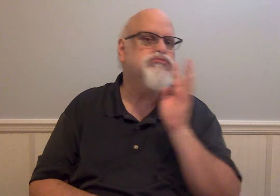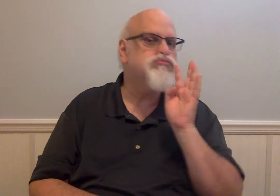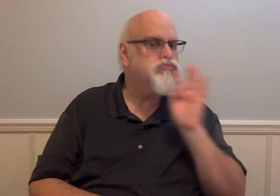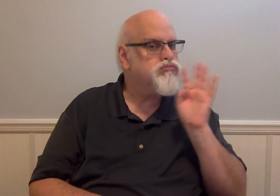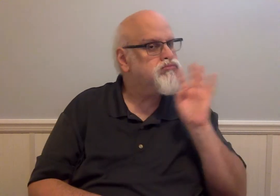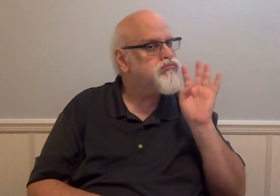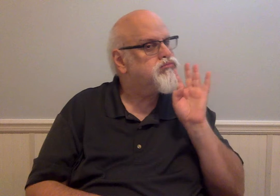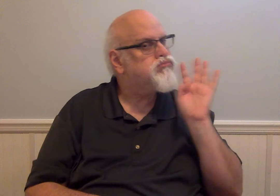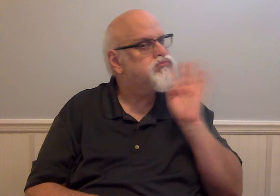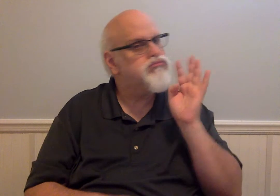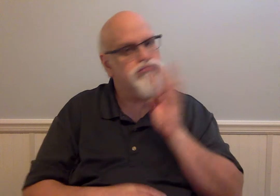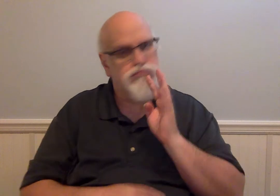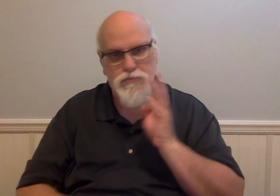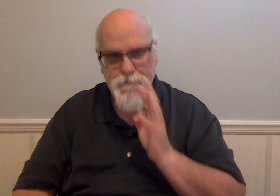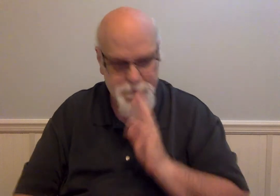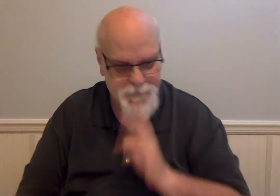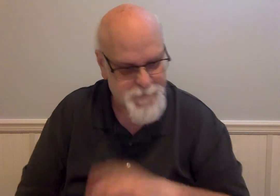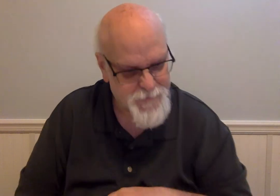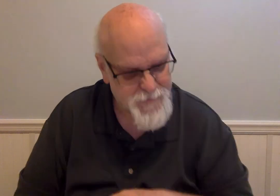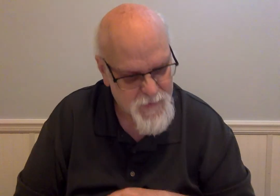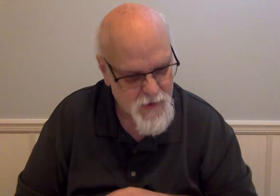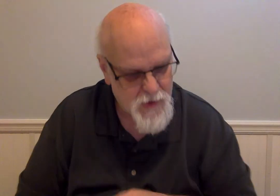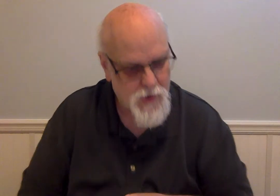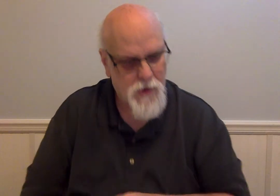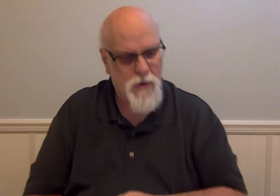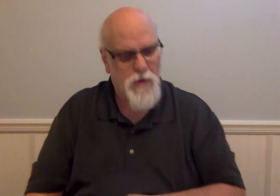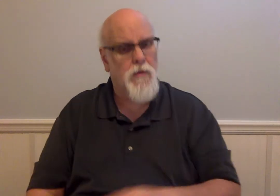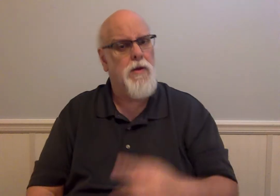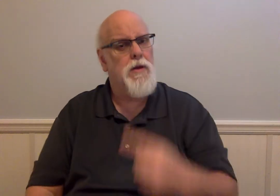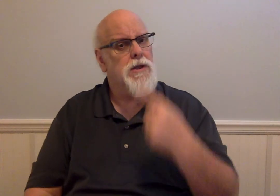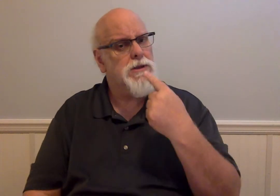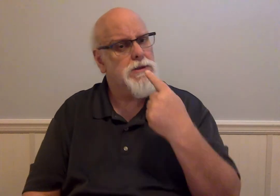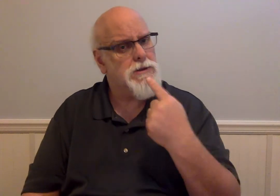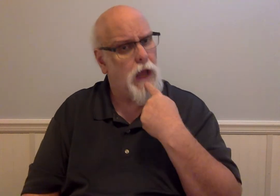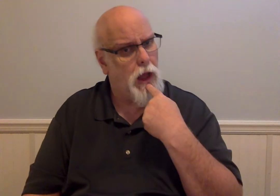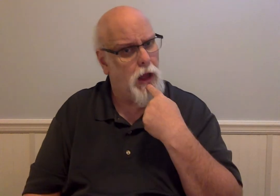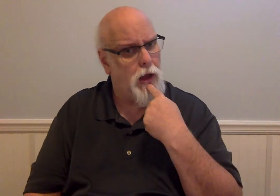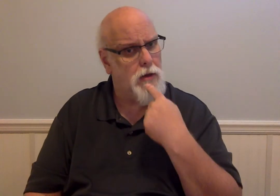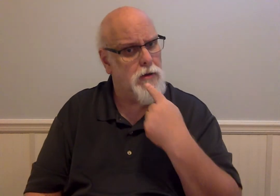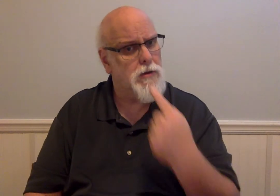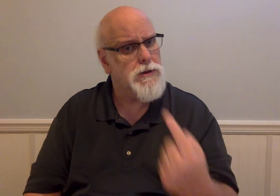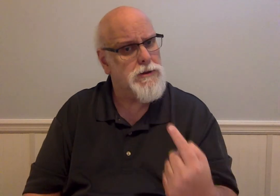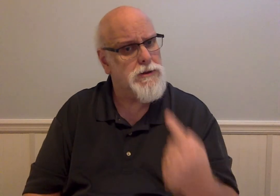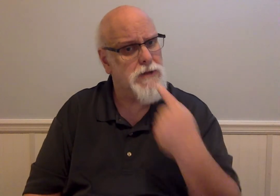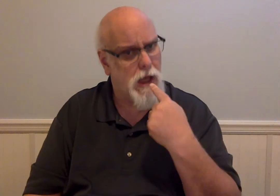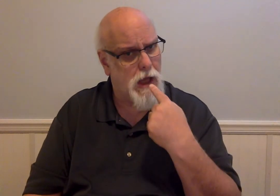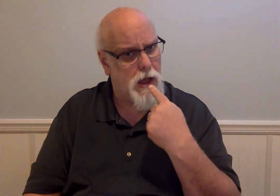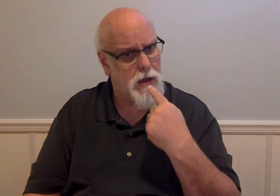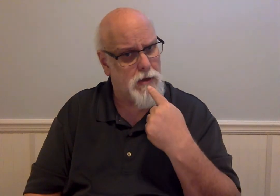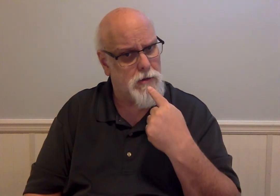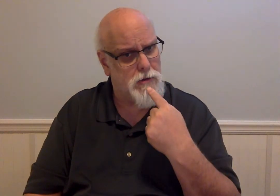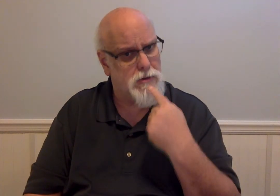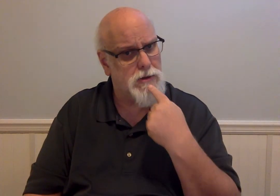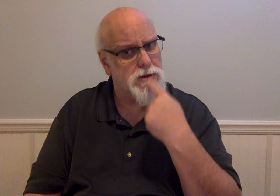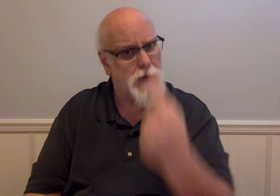talking. Talk, talk, talk, talk, talk. So to tell.